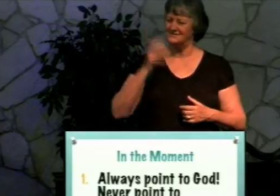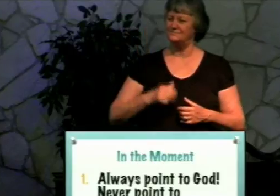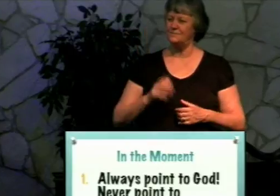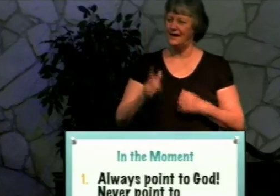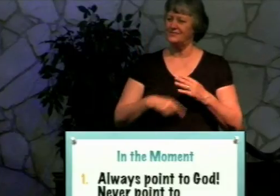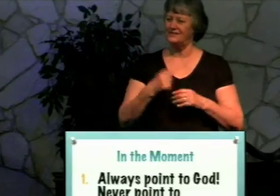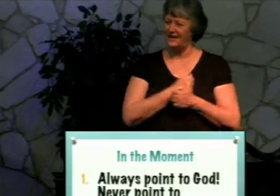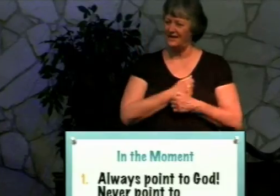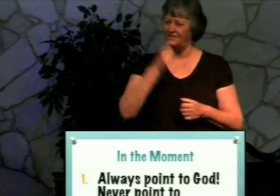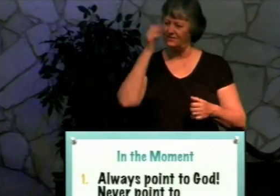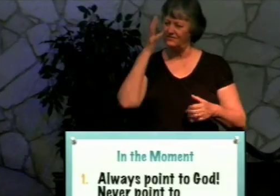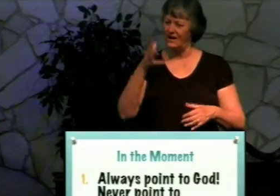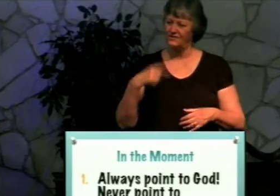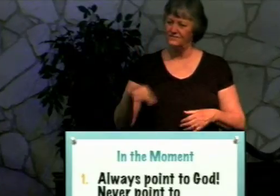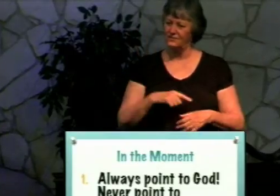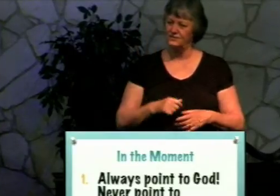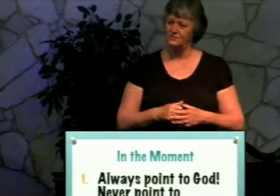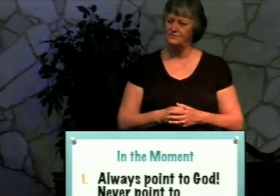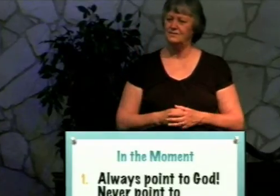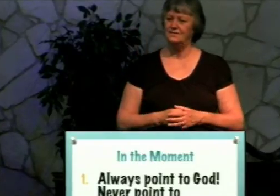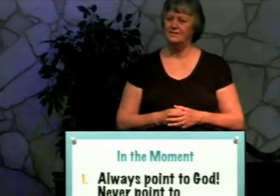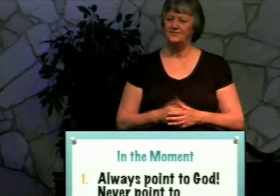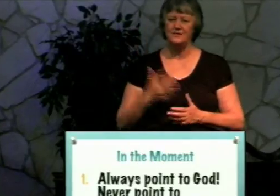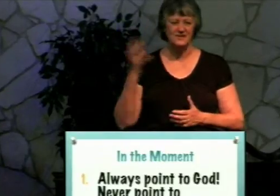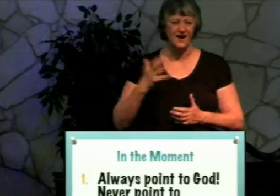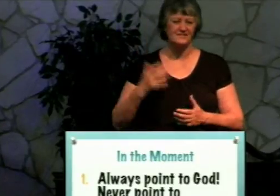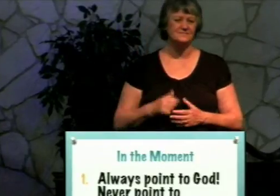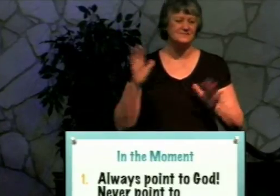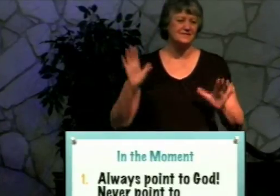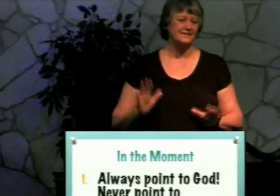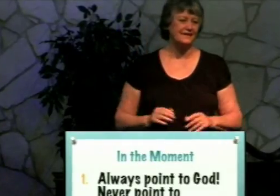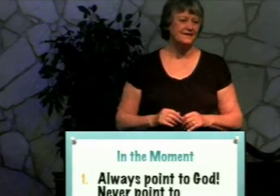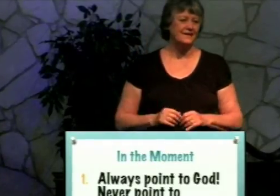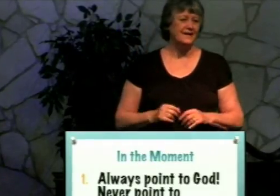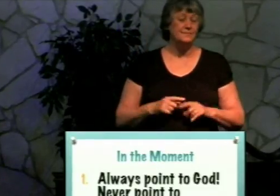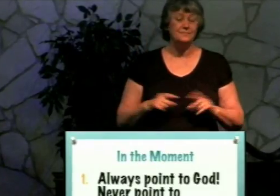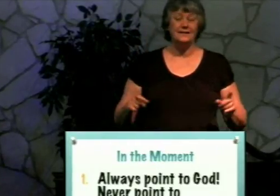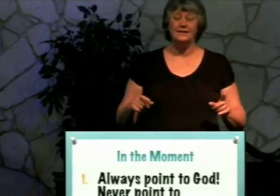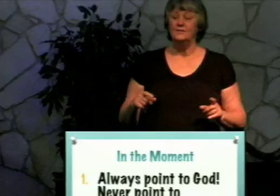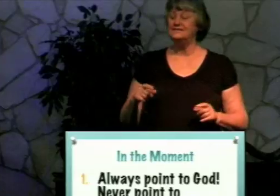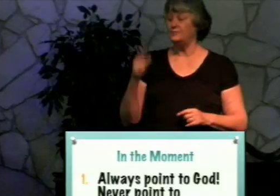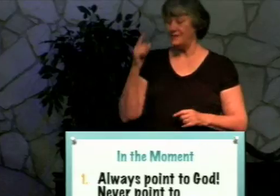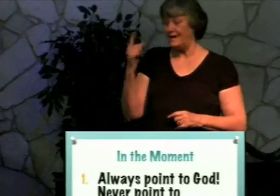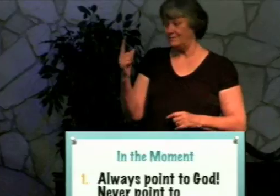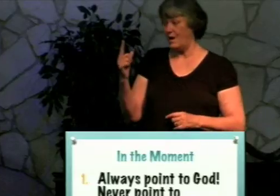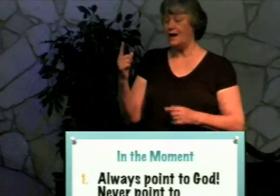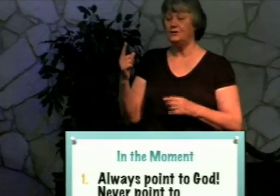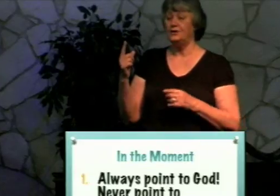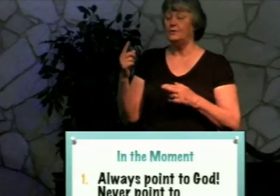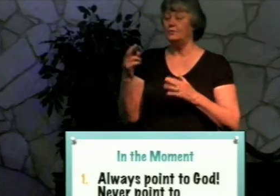awesome about the love of the Father for you, that was awesome Sunday. But we said, we have one